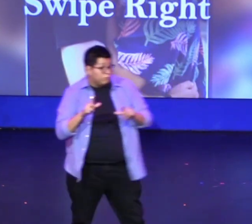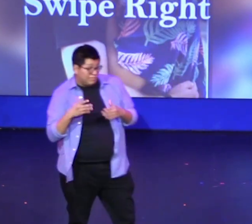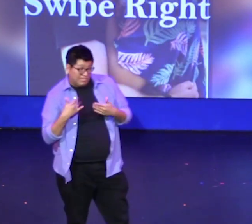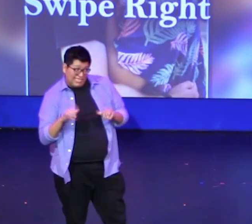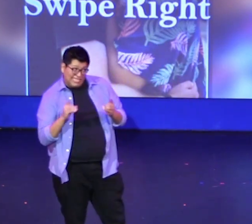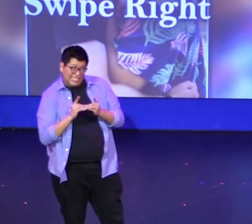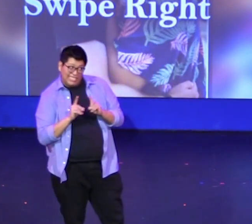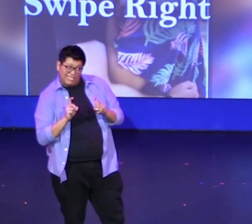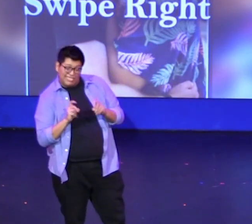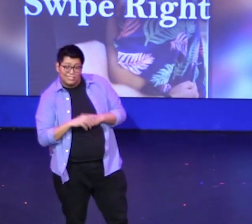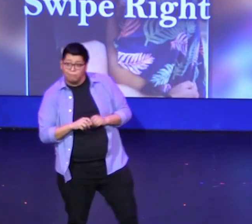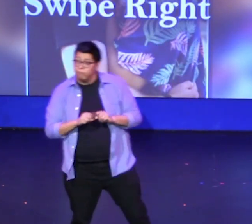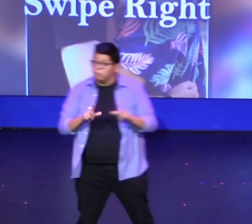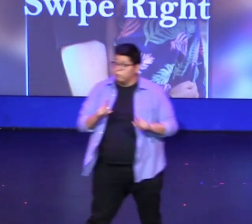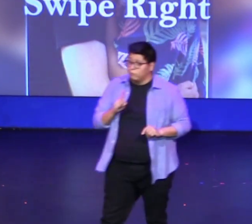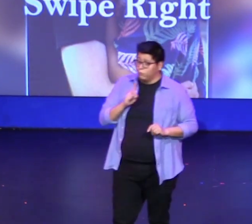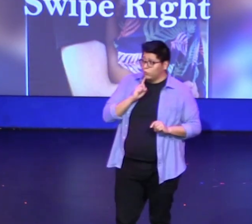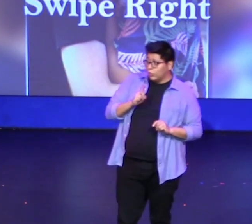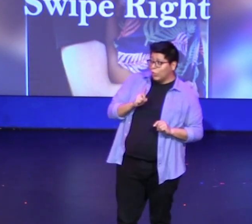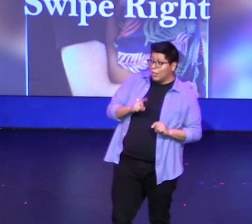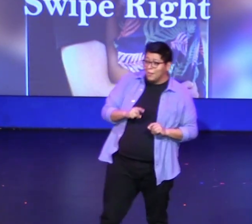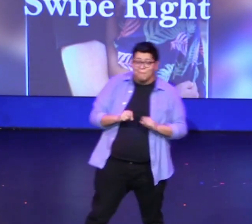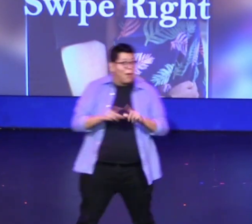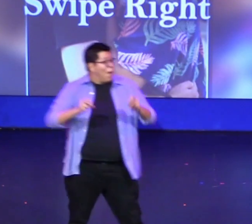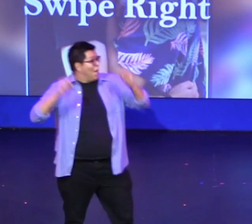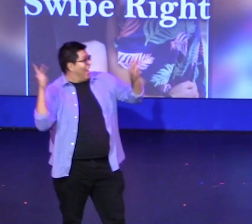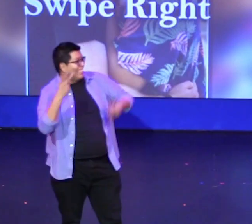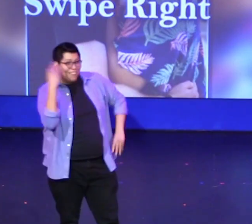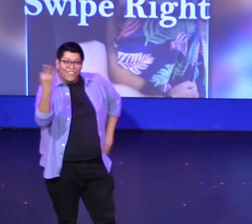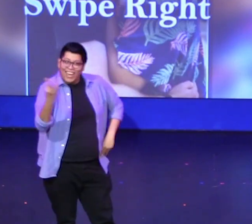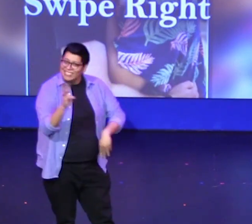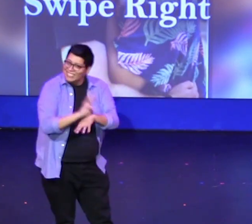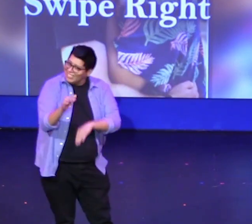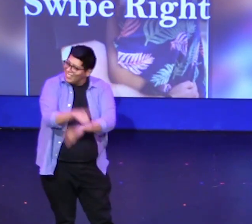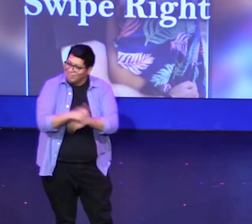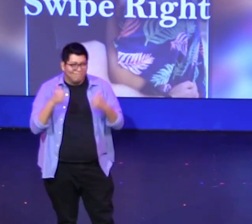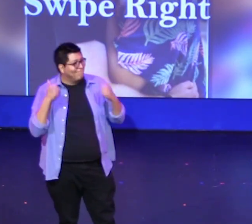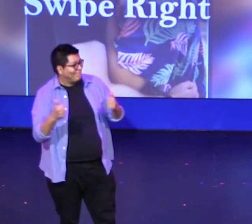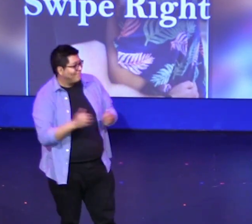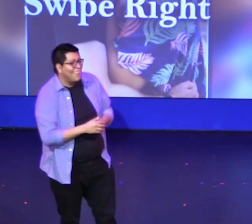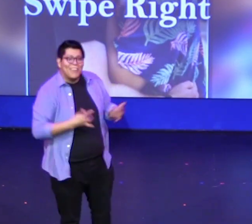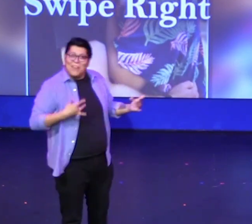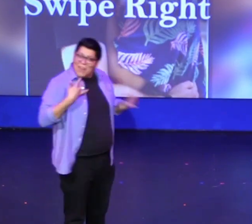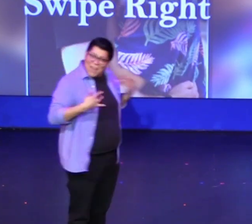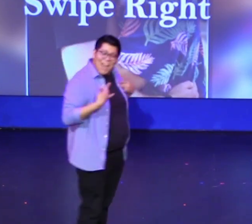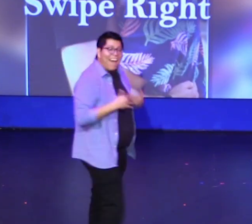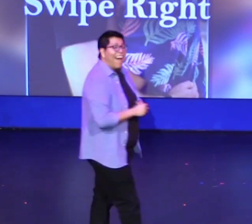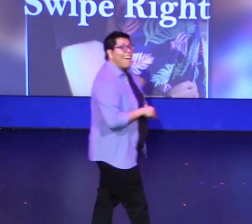"Okay. Do you still want to go out?" "Sure, let's do it." "All right, I'll see you Friday then." So